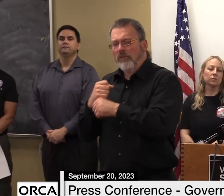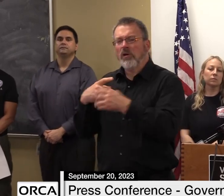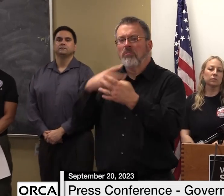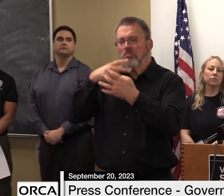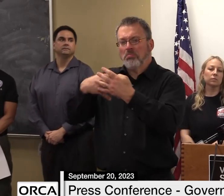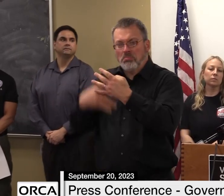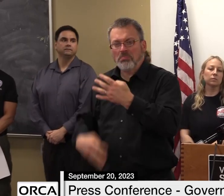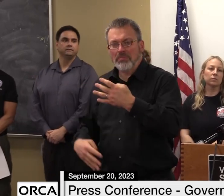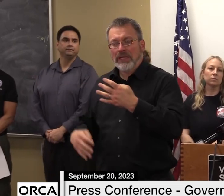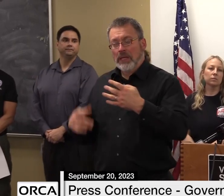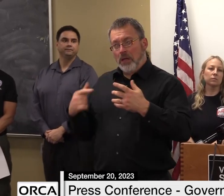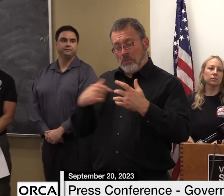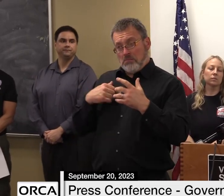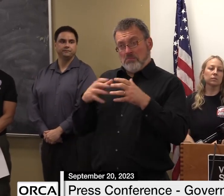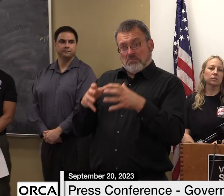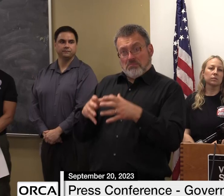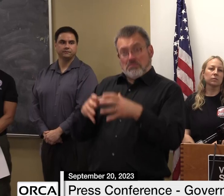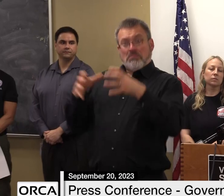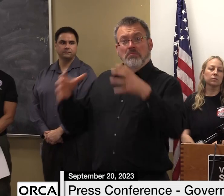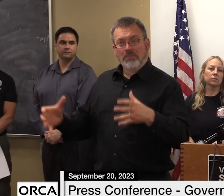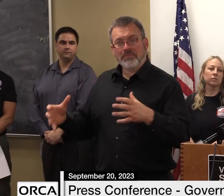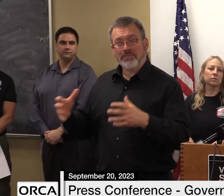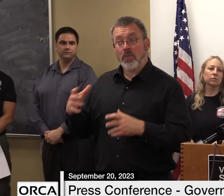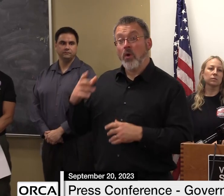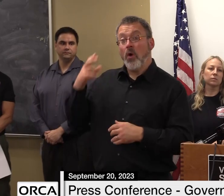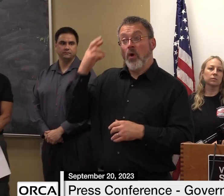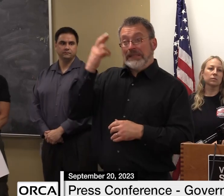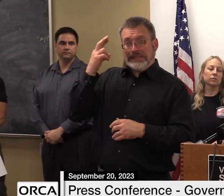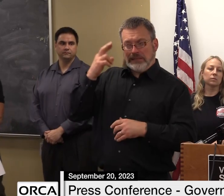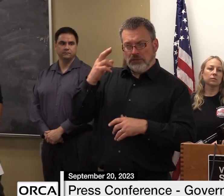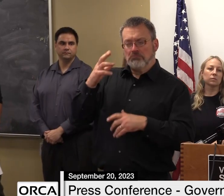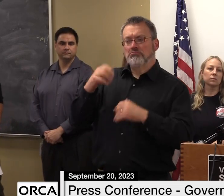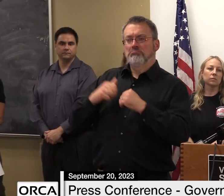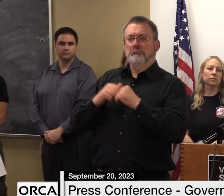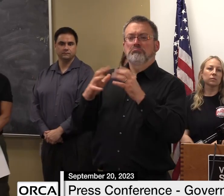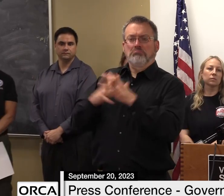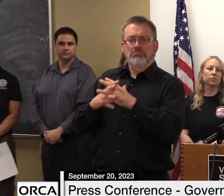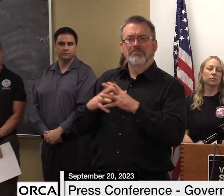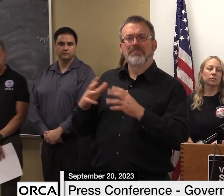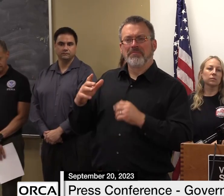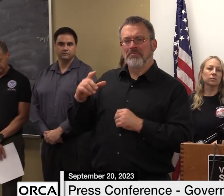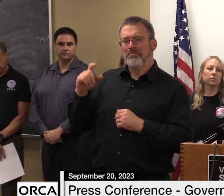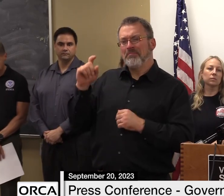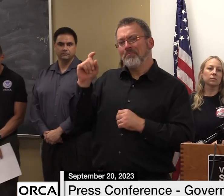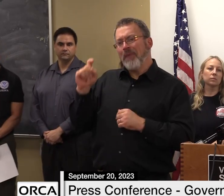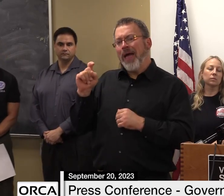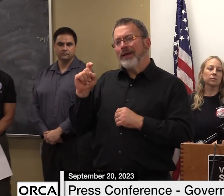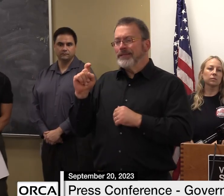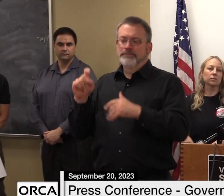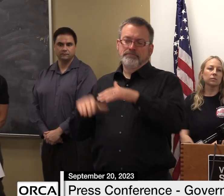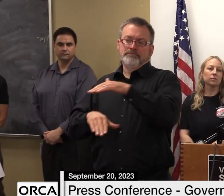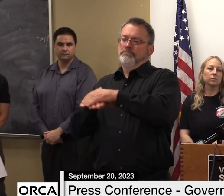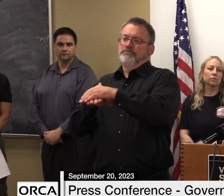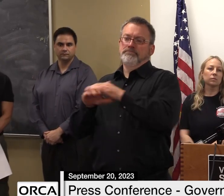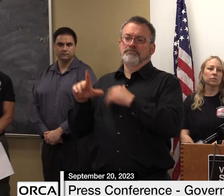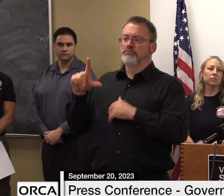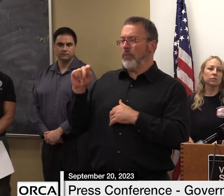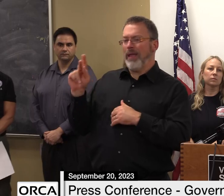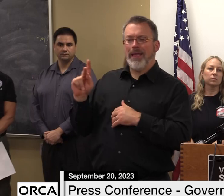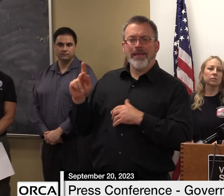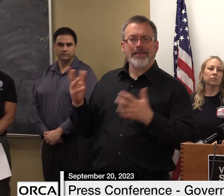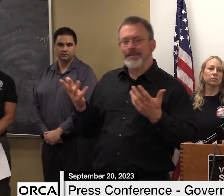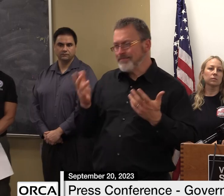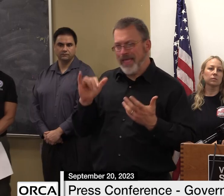know, that when we first put this into place, as I said before, we had to put a cap on it because we didn't know how far the money would go. We didn't